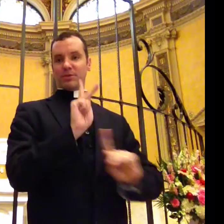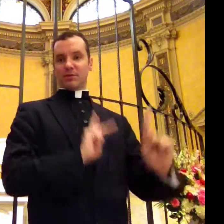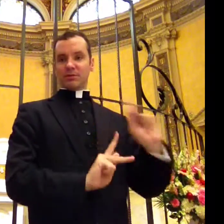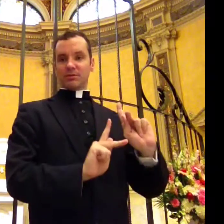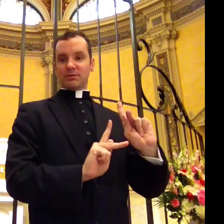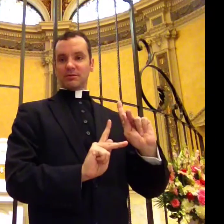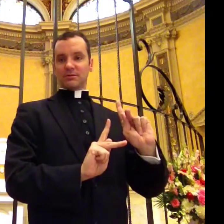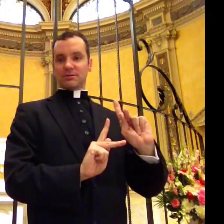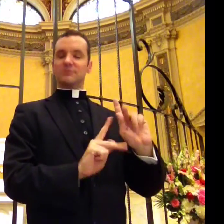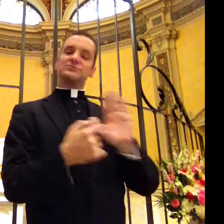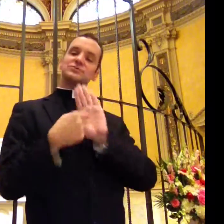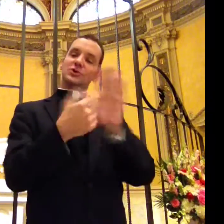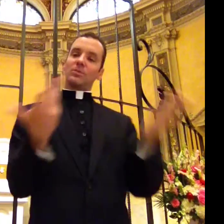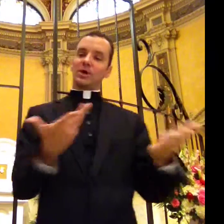us.